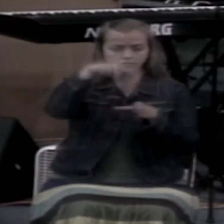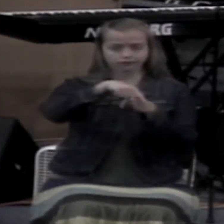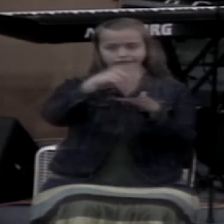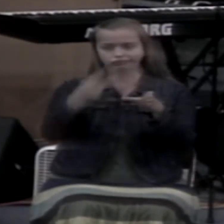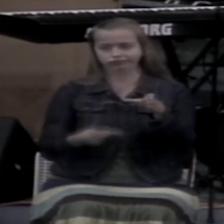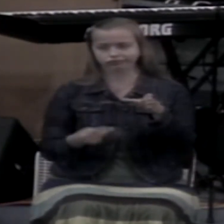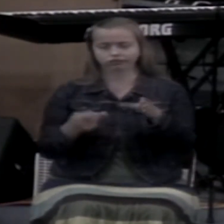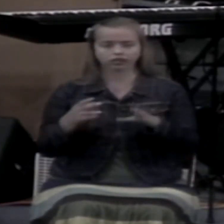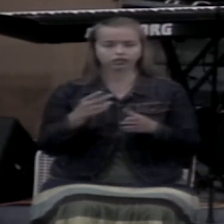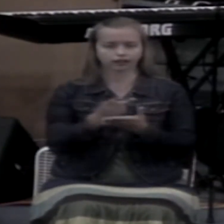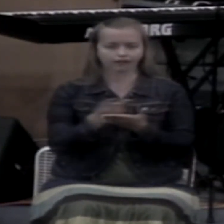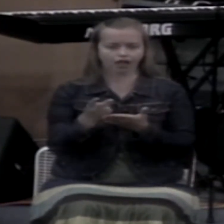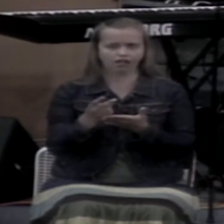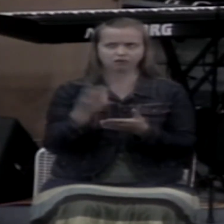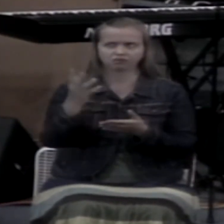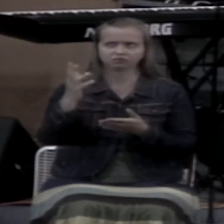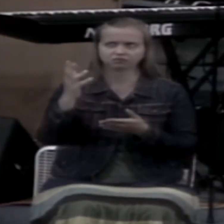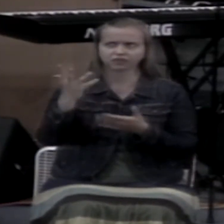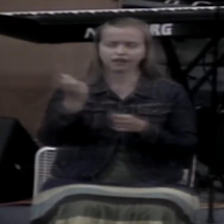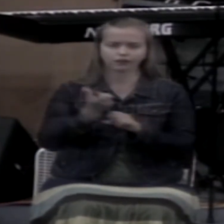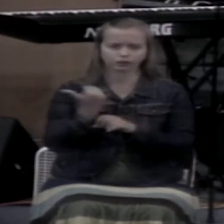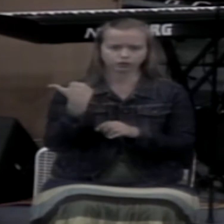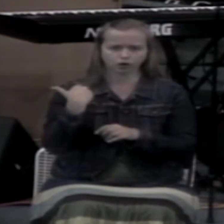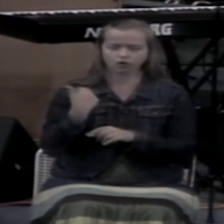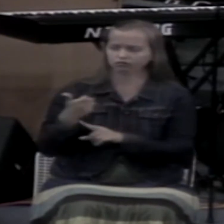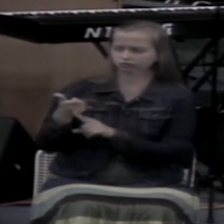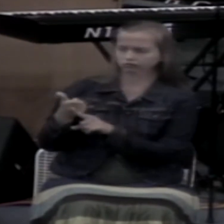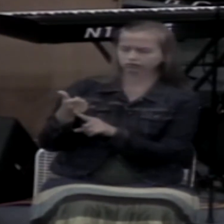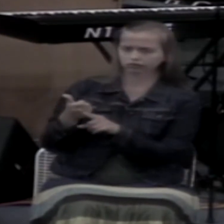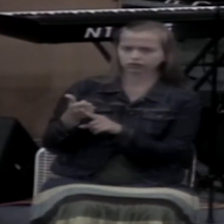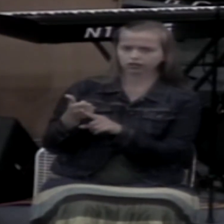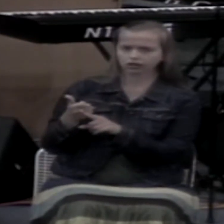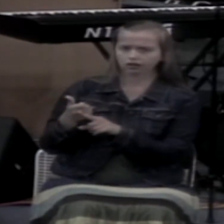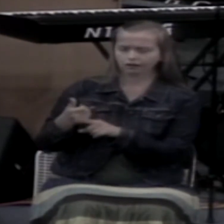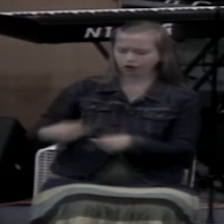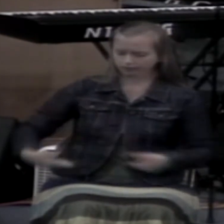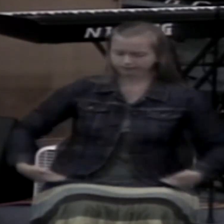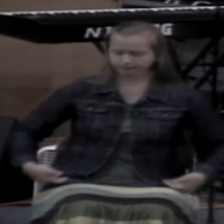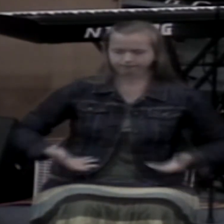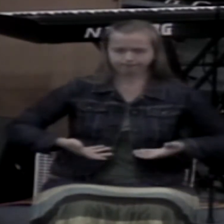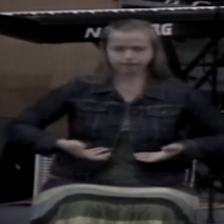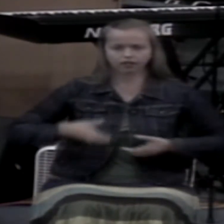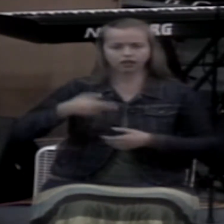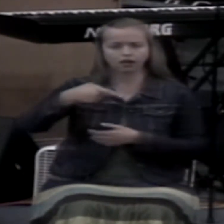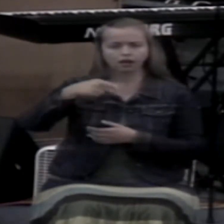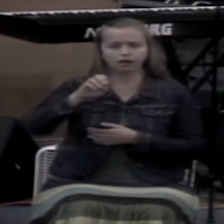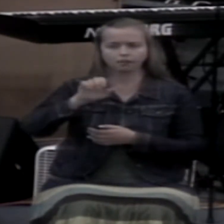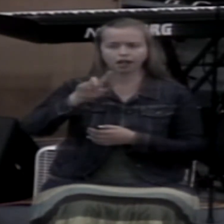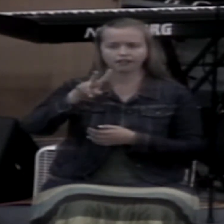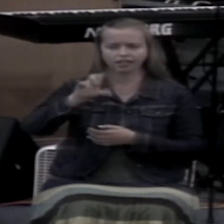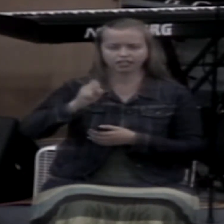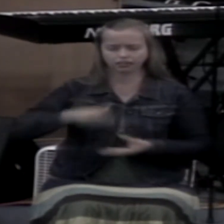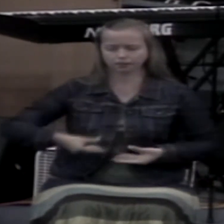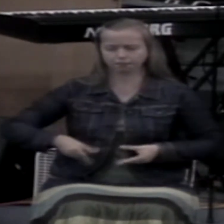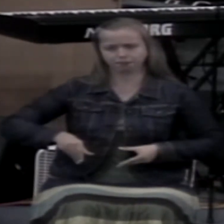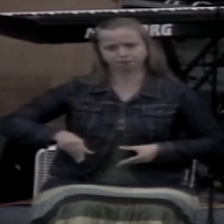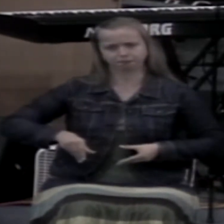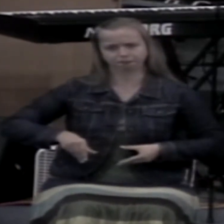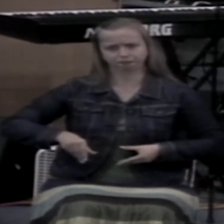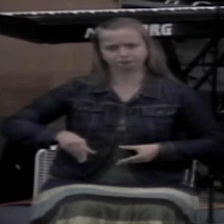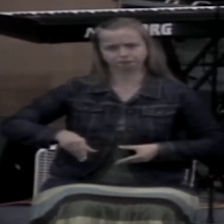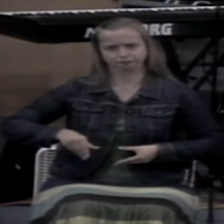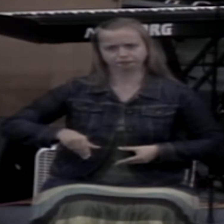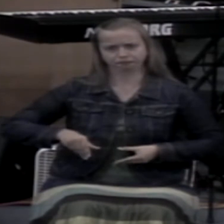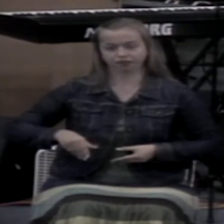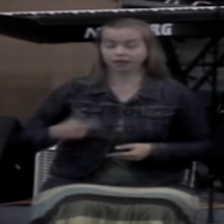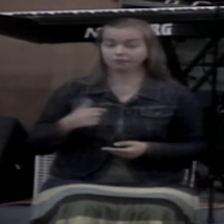her pelvis bone, well, I remember going into this restaurant alone, and people wanted to know where she was, and I said,